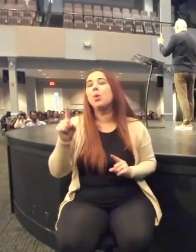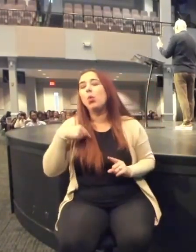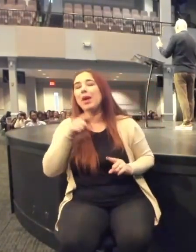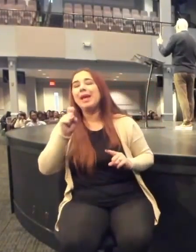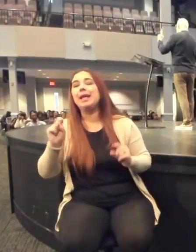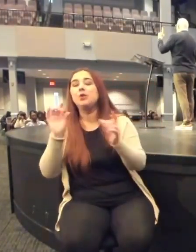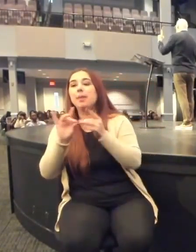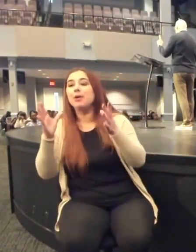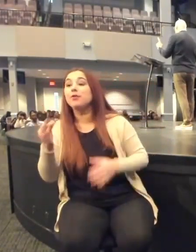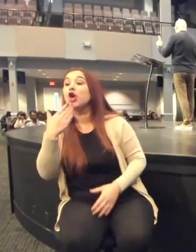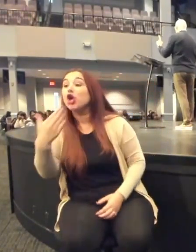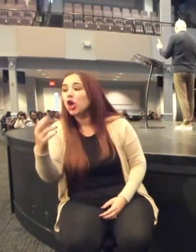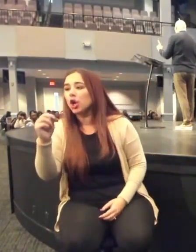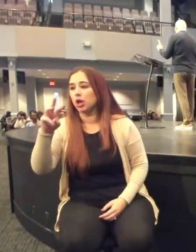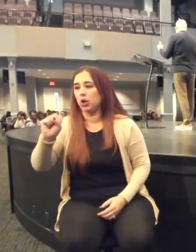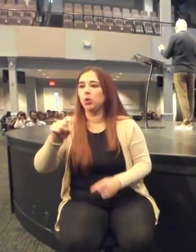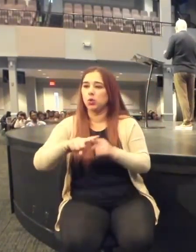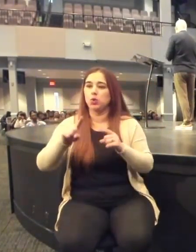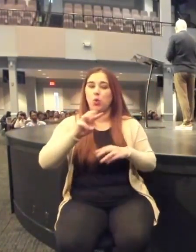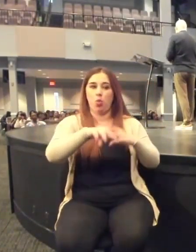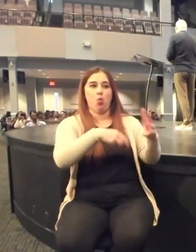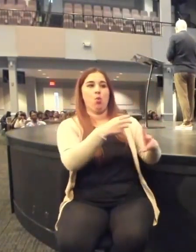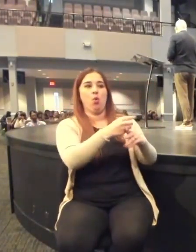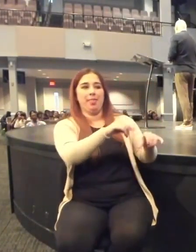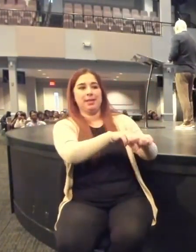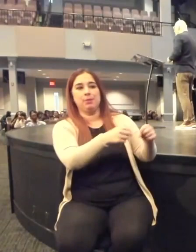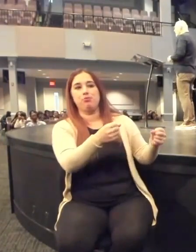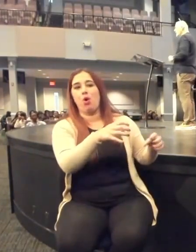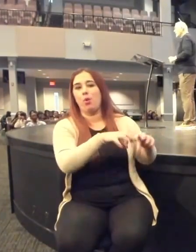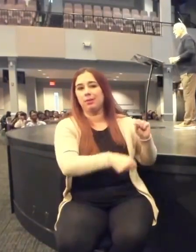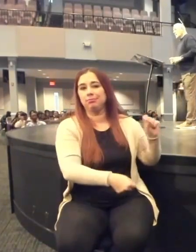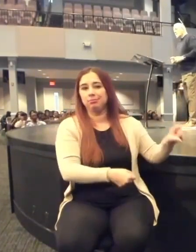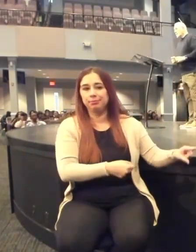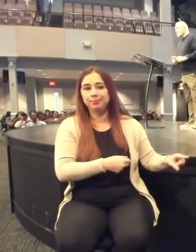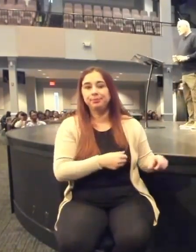of good news to a broken world. Amen?